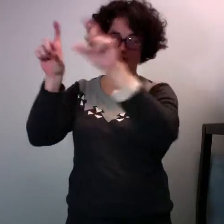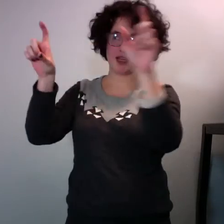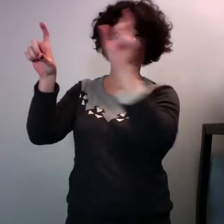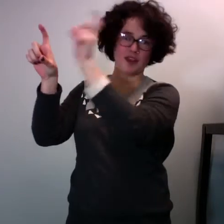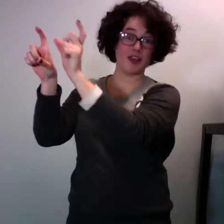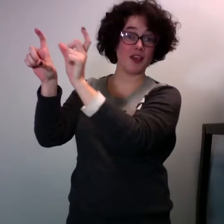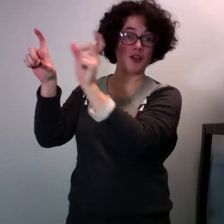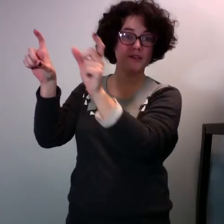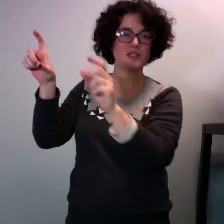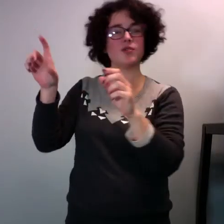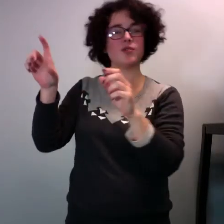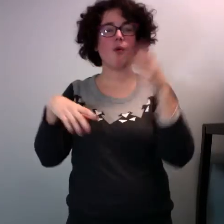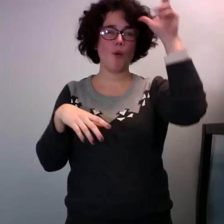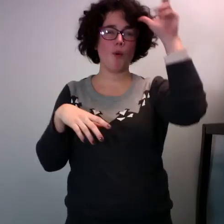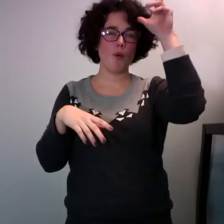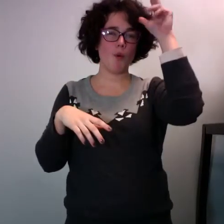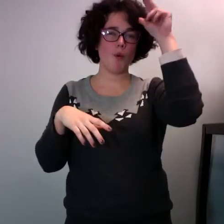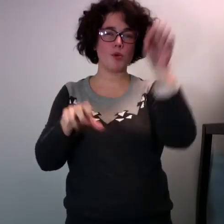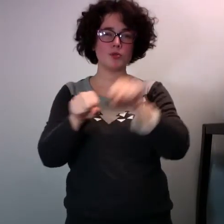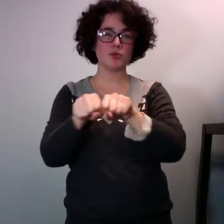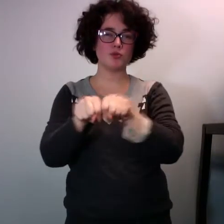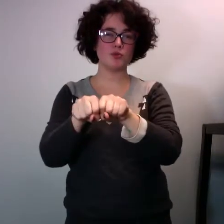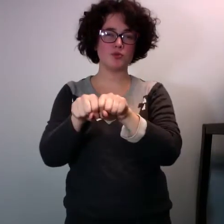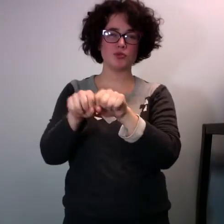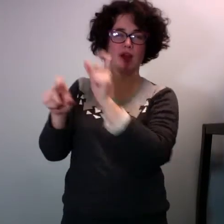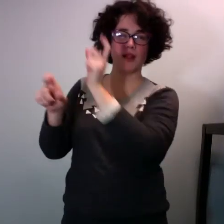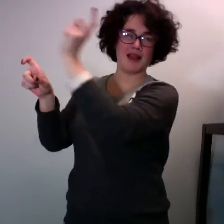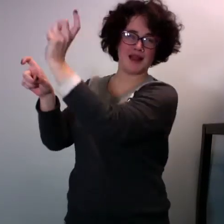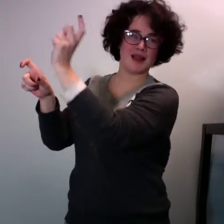charms used on the old farm horses years and years ago.